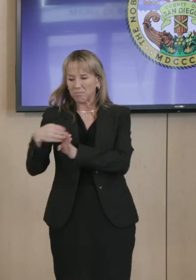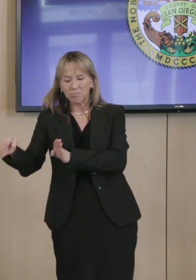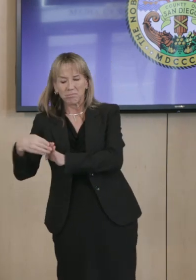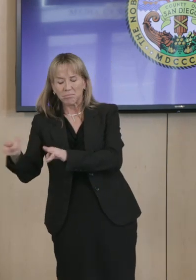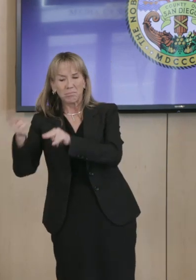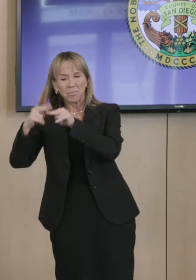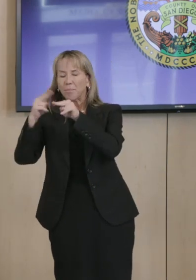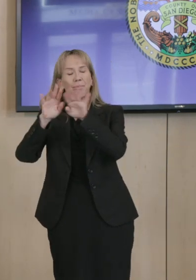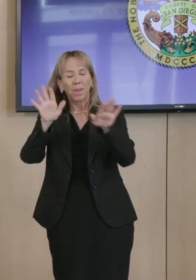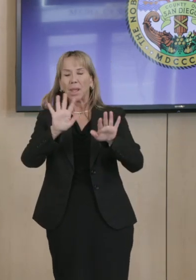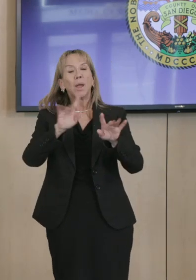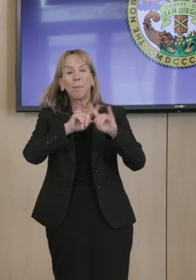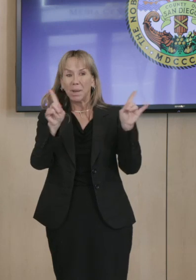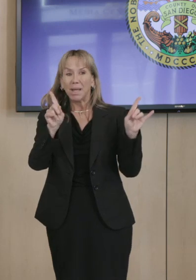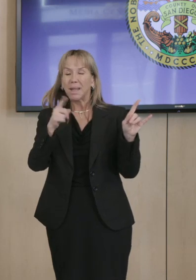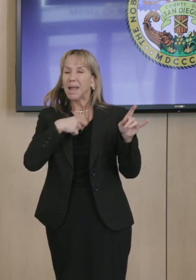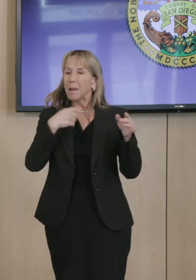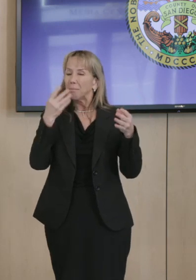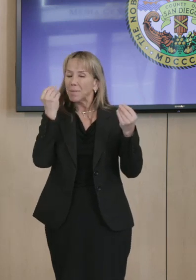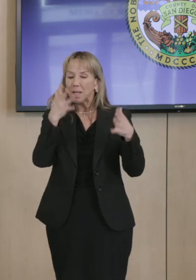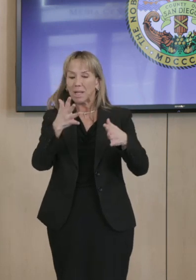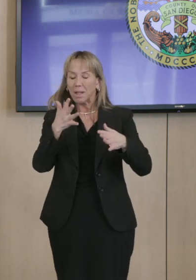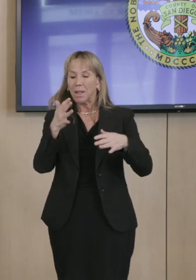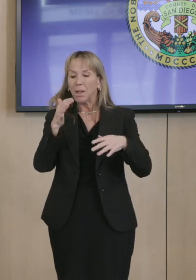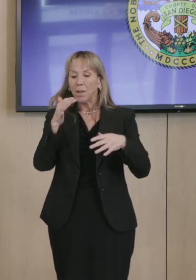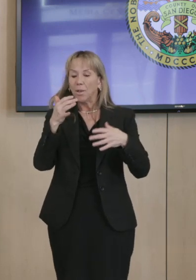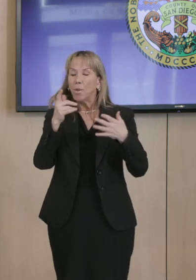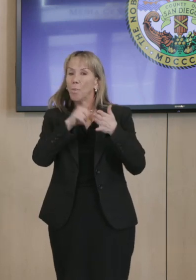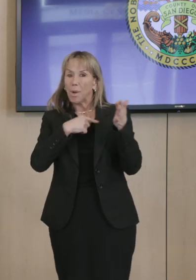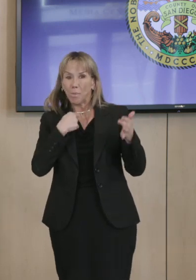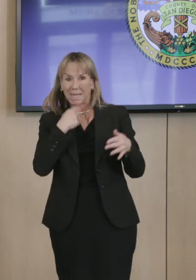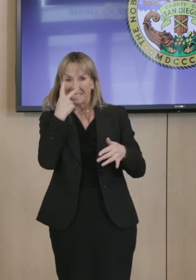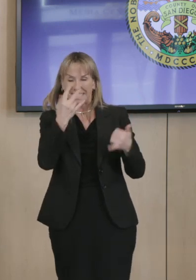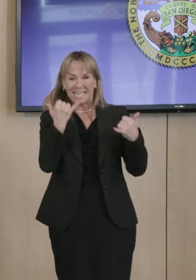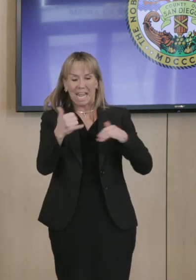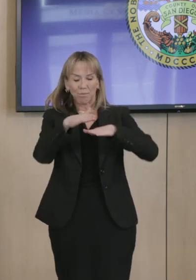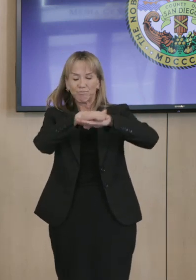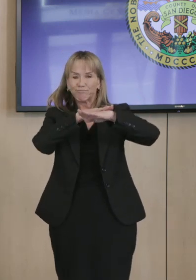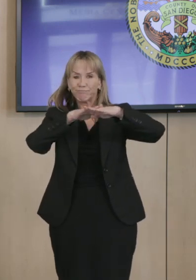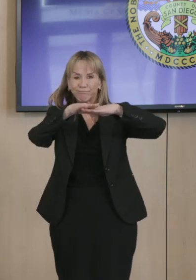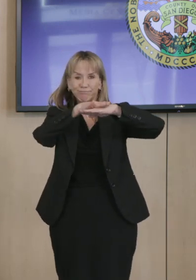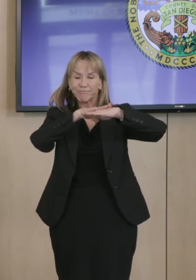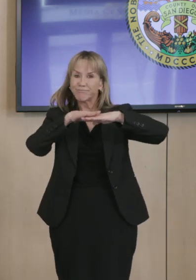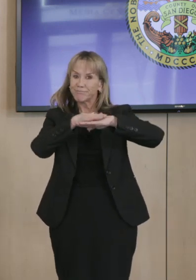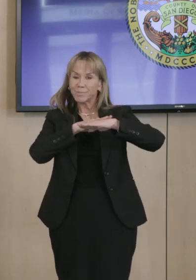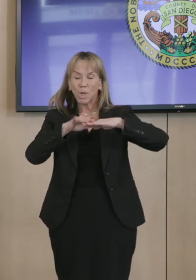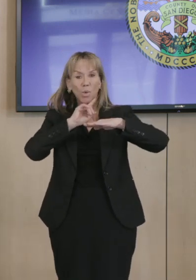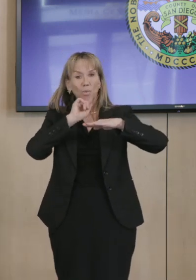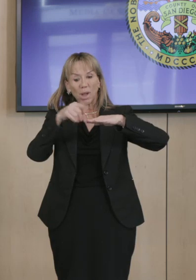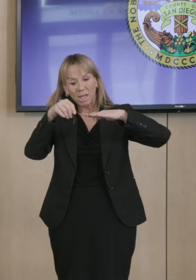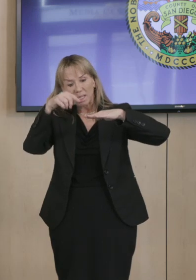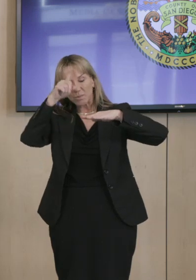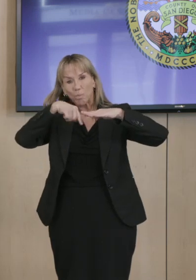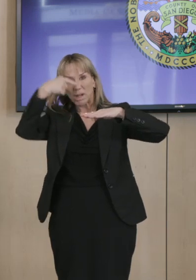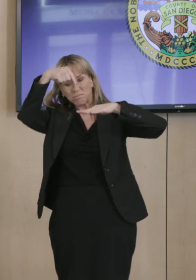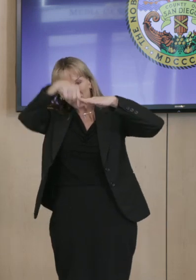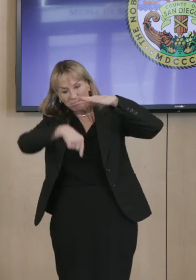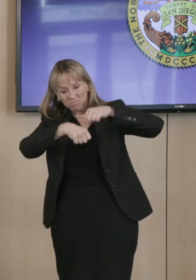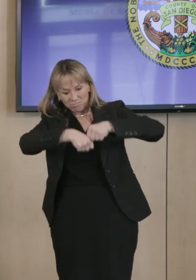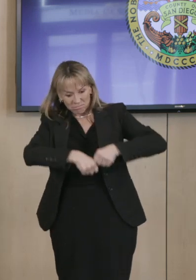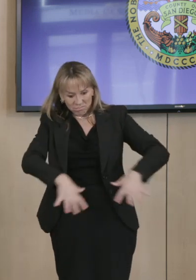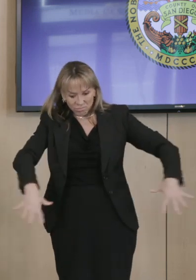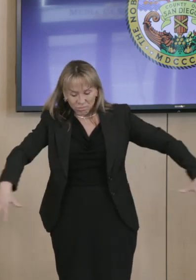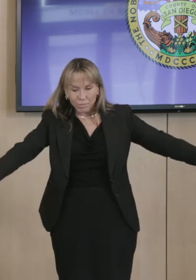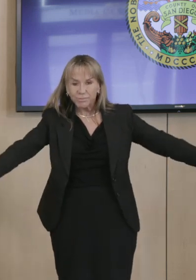below the waterline. I've said before that what we're seeing is the tip of the iceberg. We don't really know how big the iceberg is and how wide it